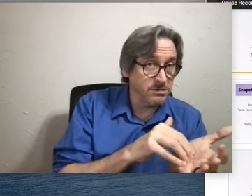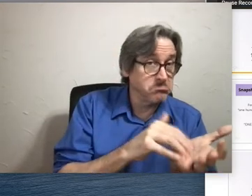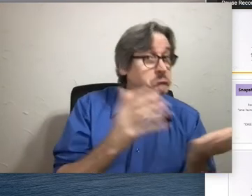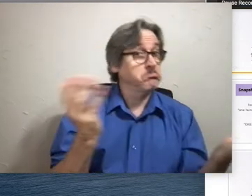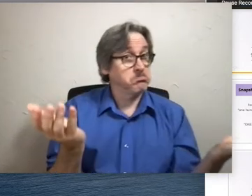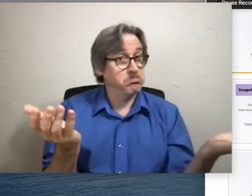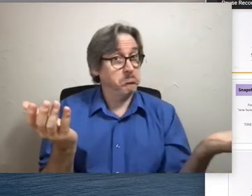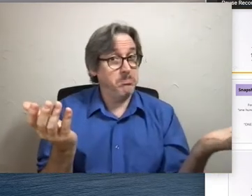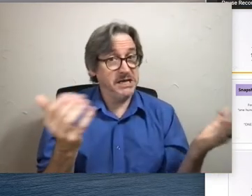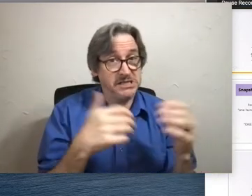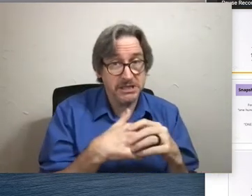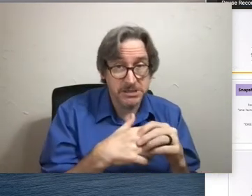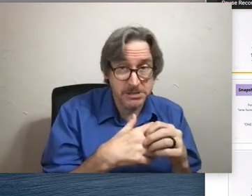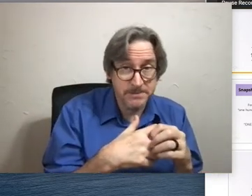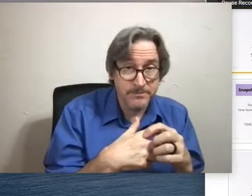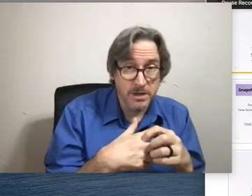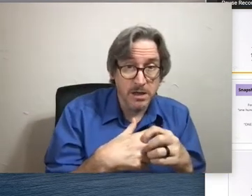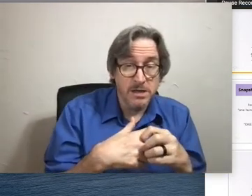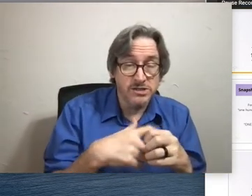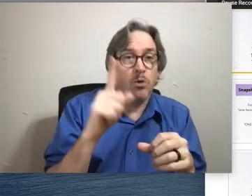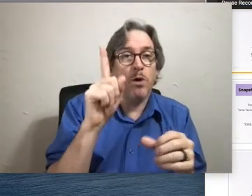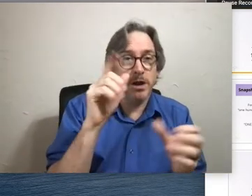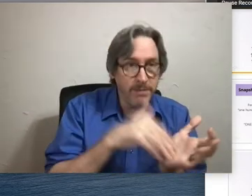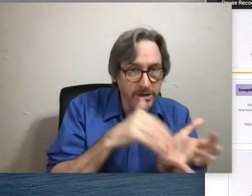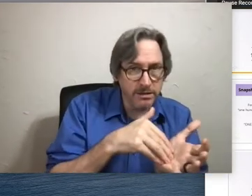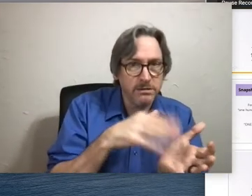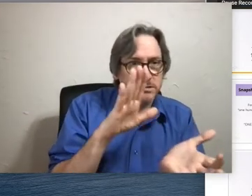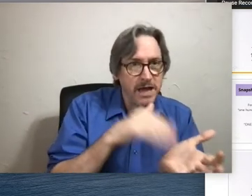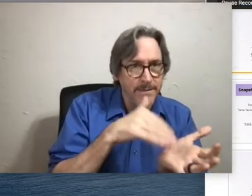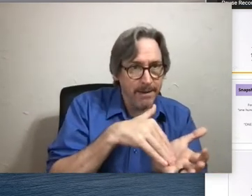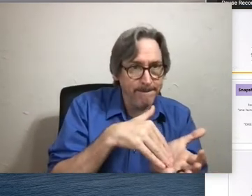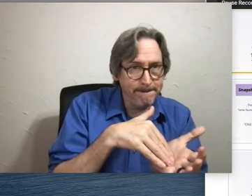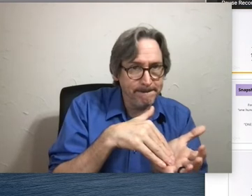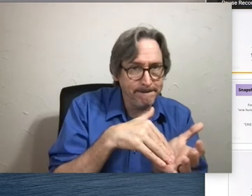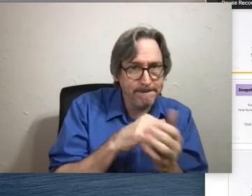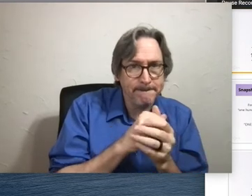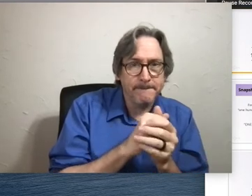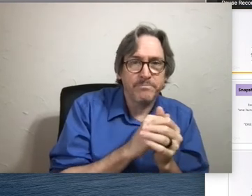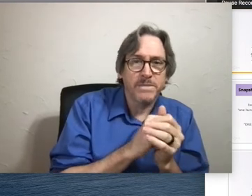200,000. Makes sense? So 1,000,000,